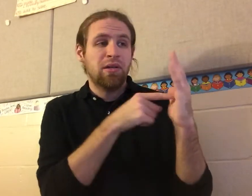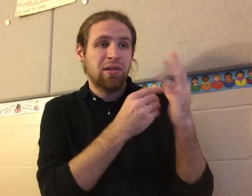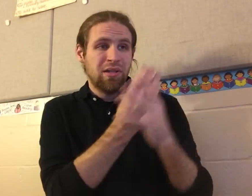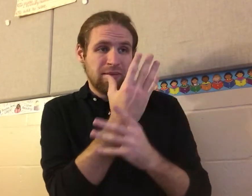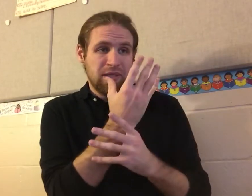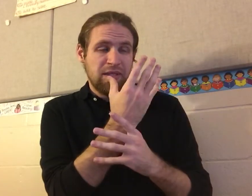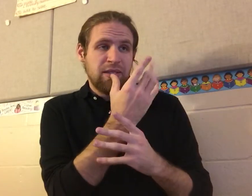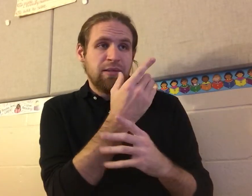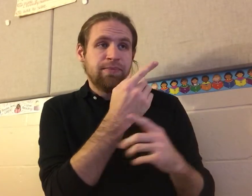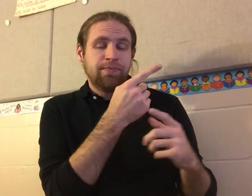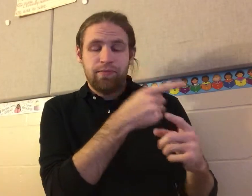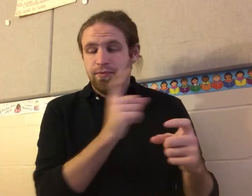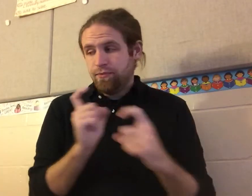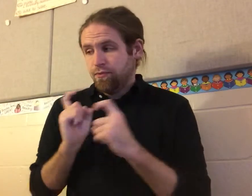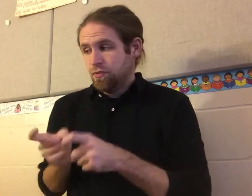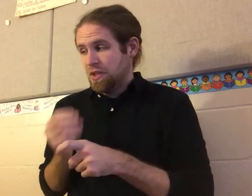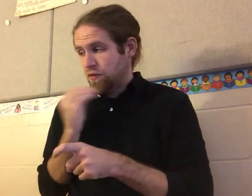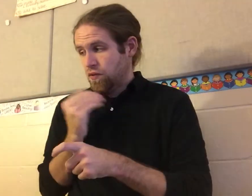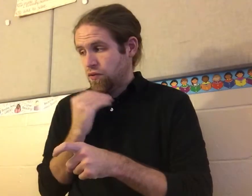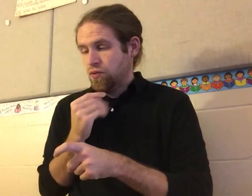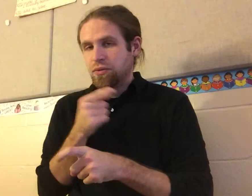provides food for its young, acts as host